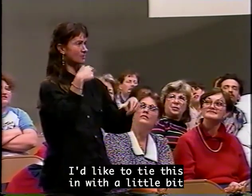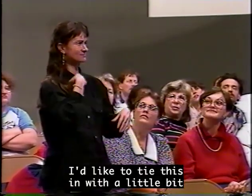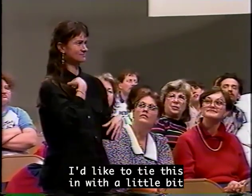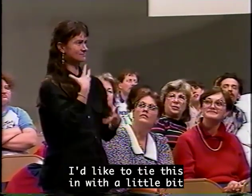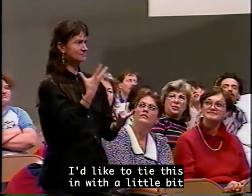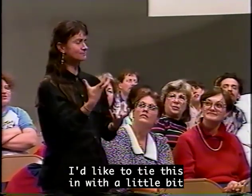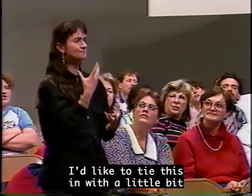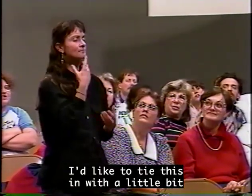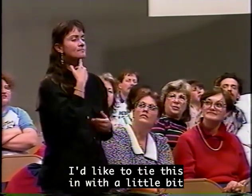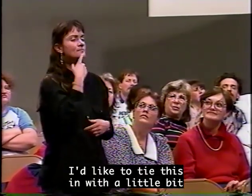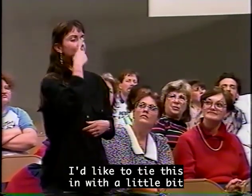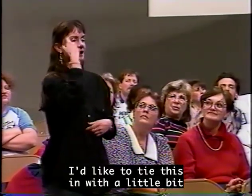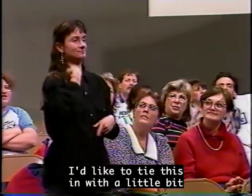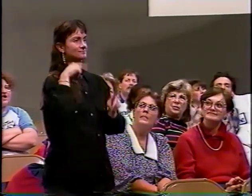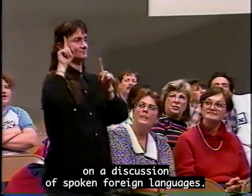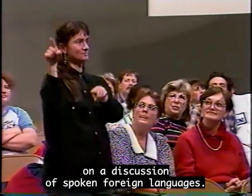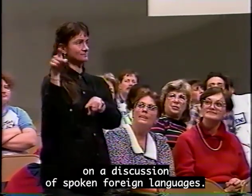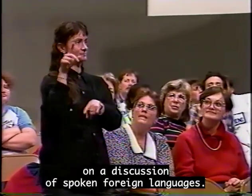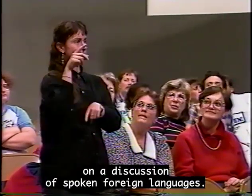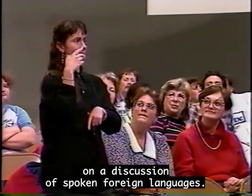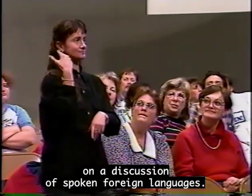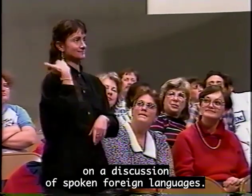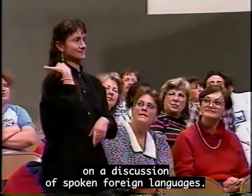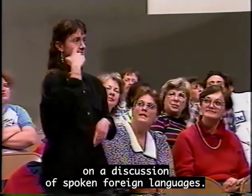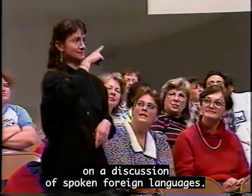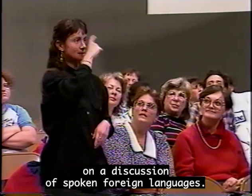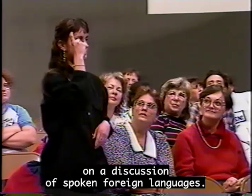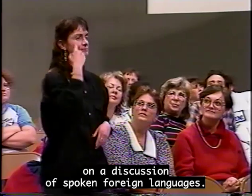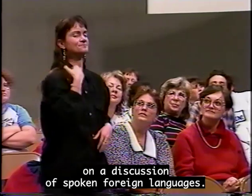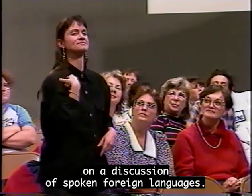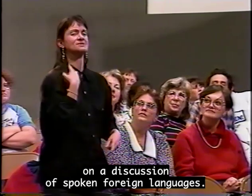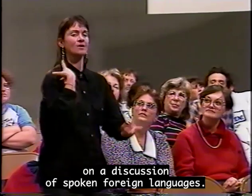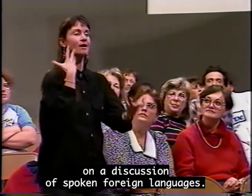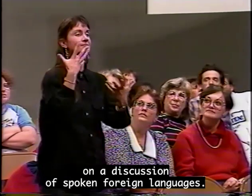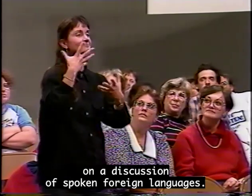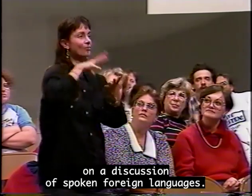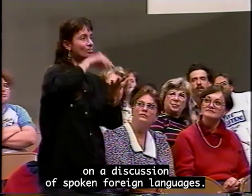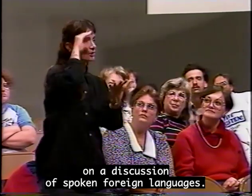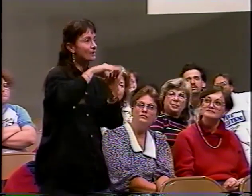I'd like to tie this in with a little bit on a discussion of spoken foreign languages.